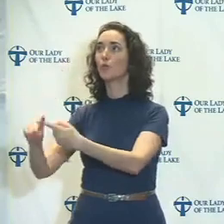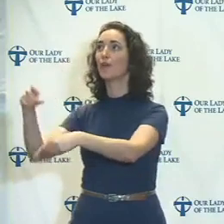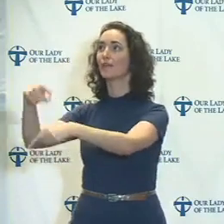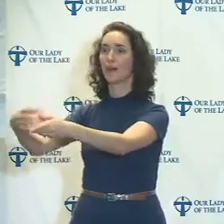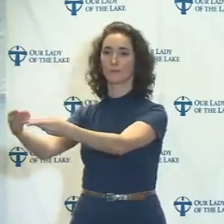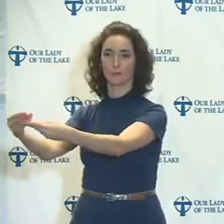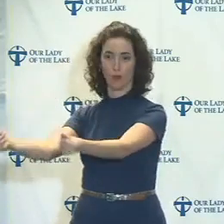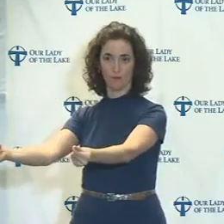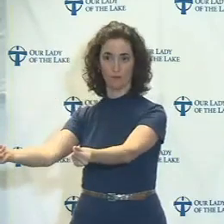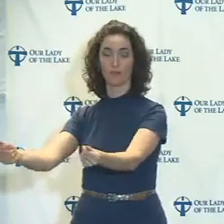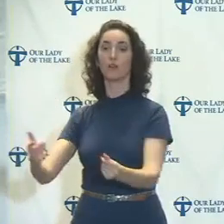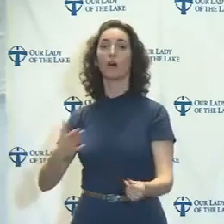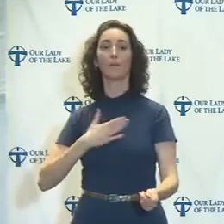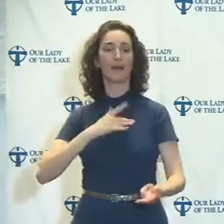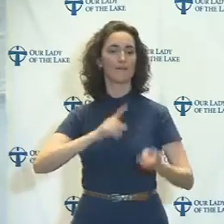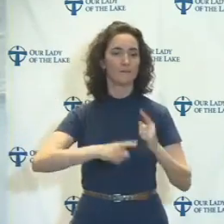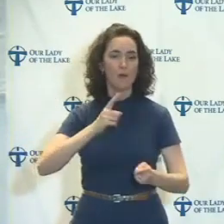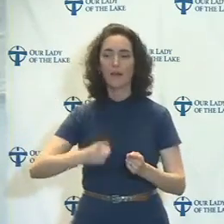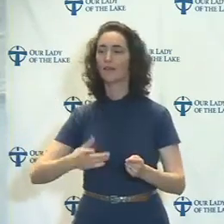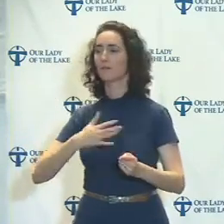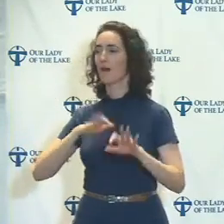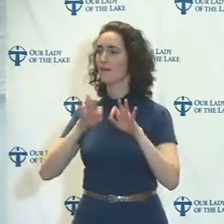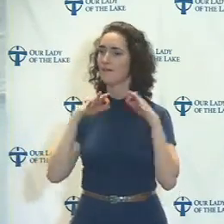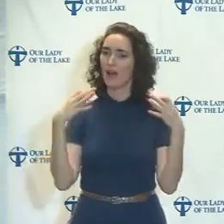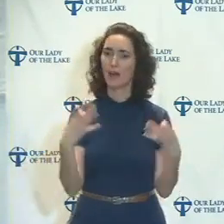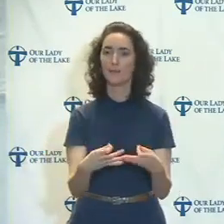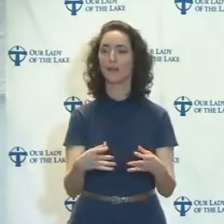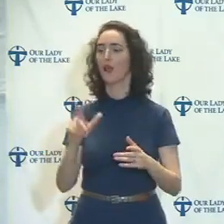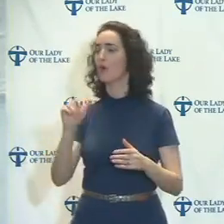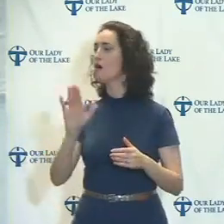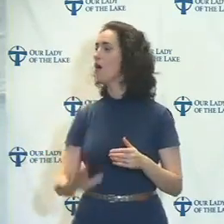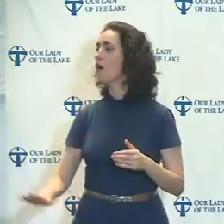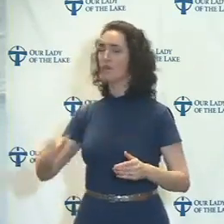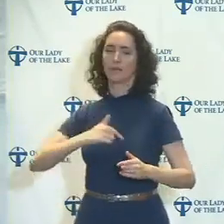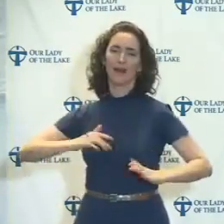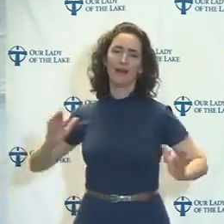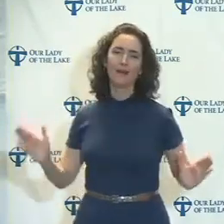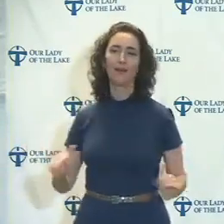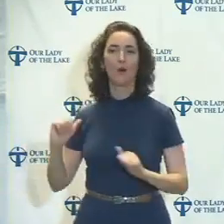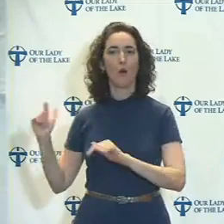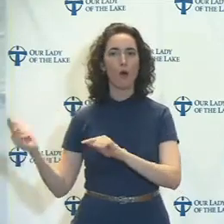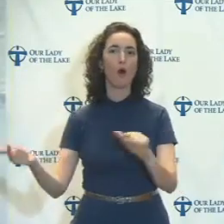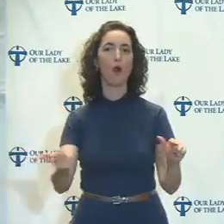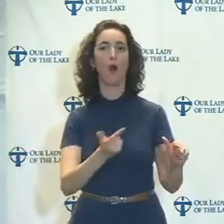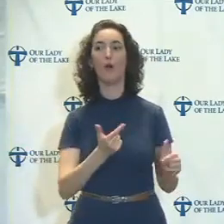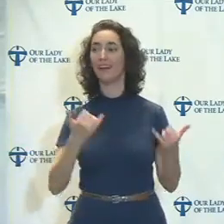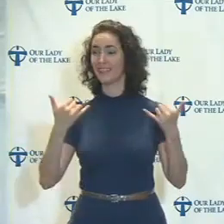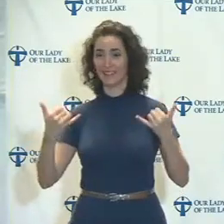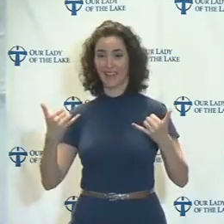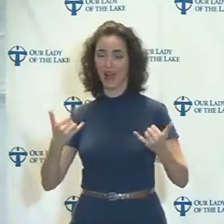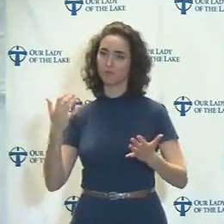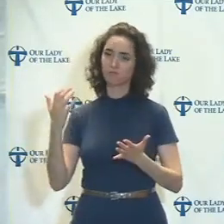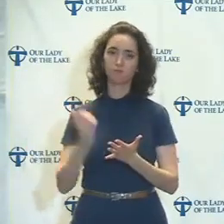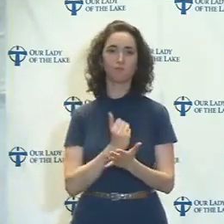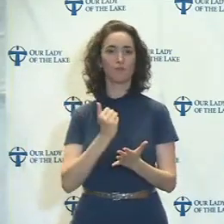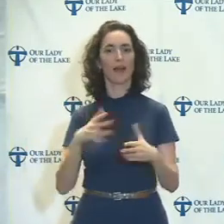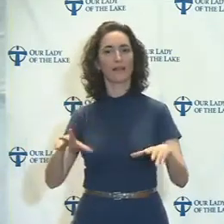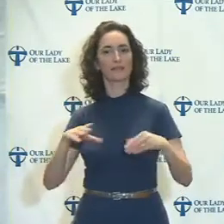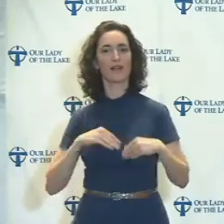of my friends, family, and the people of Louisiana to use this opportunity to get the